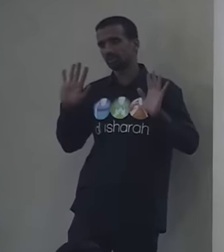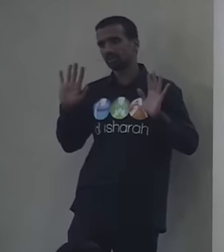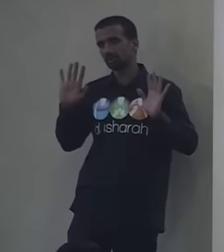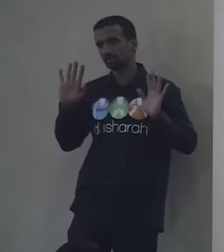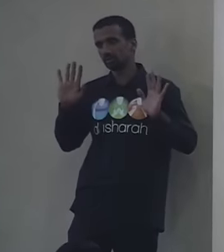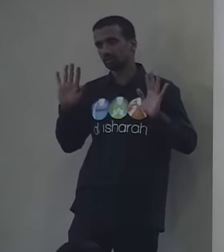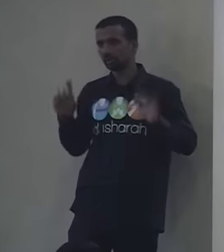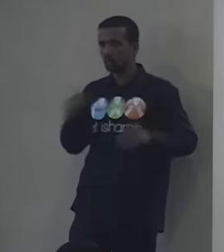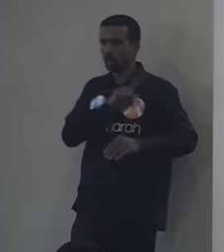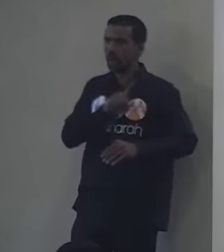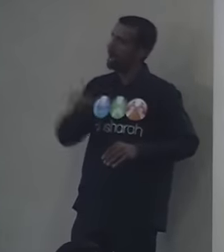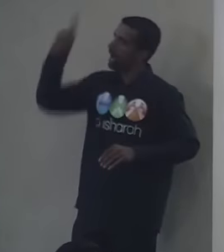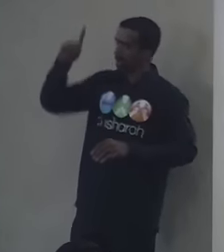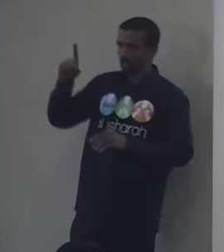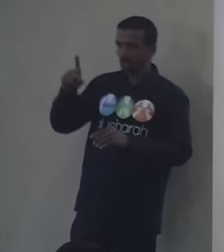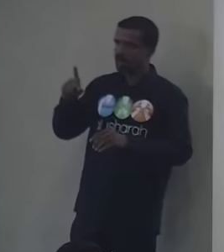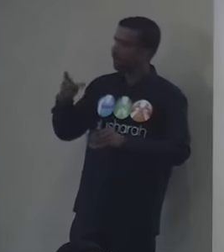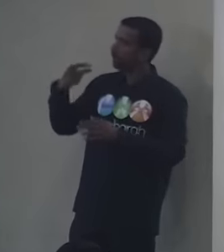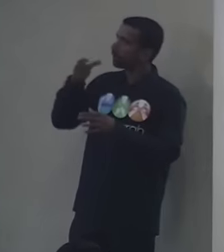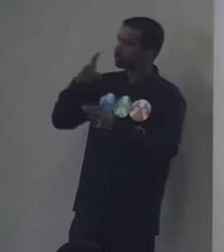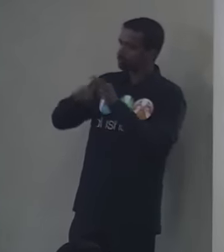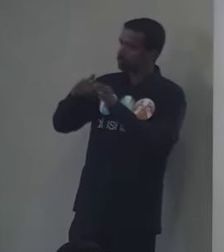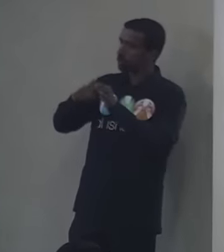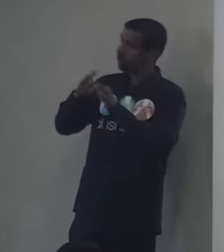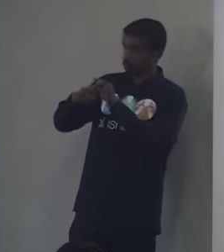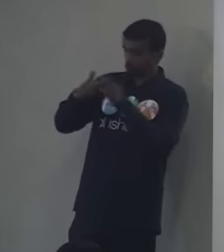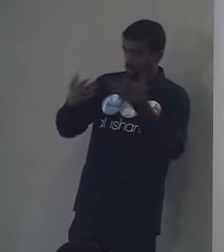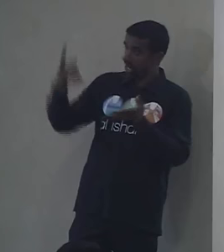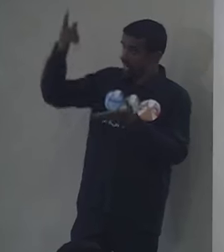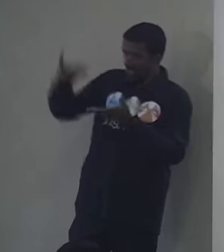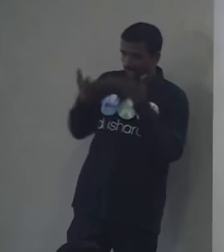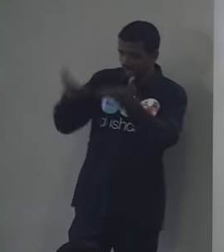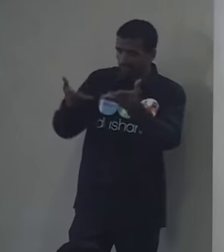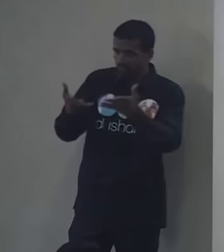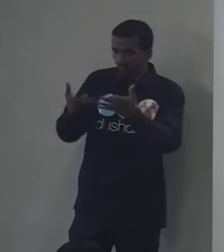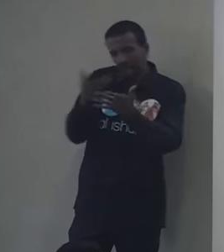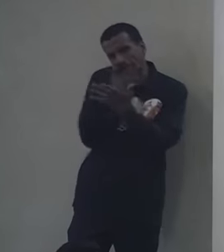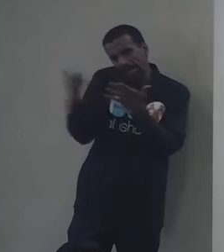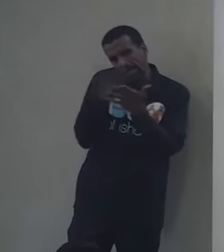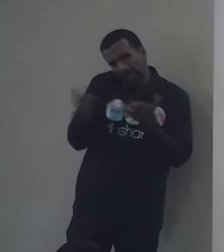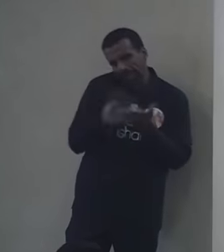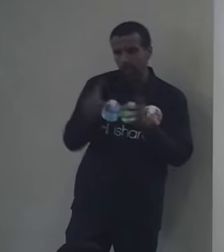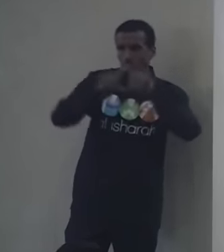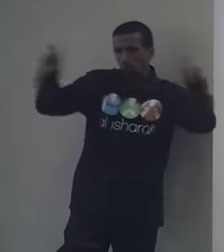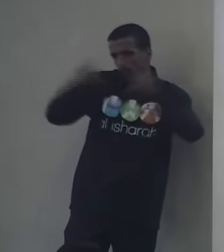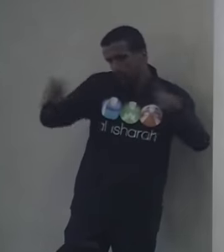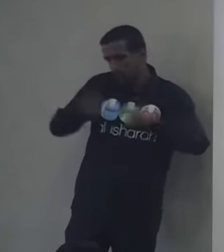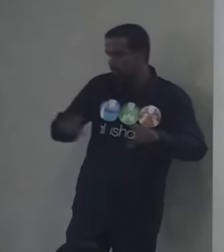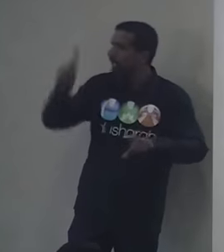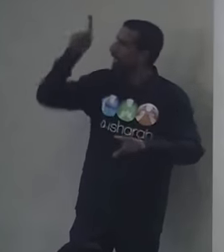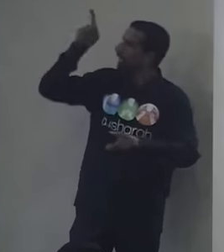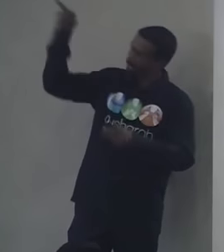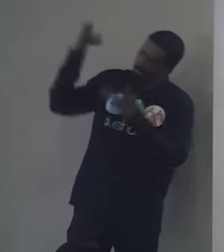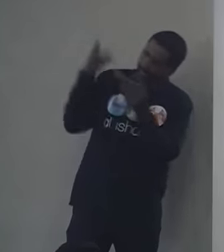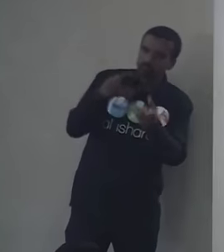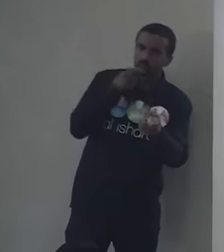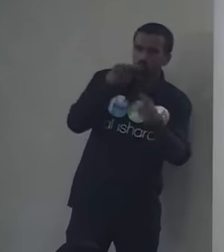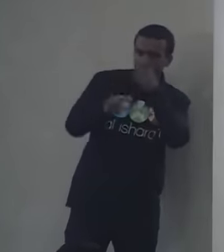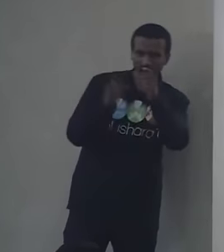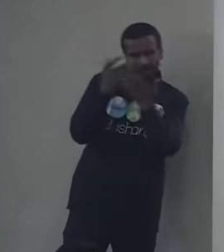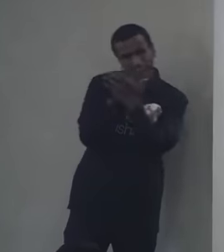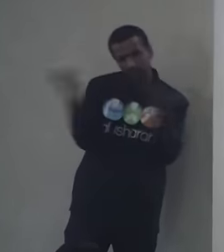is exactly what humanity needed to hear. It's the same exact words. Why repeat them? Why repeat them? Because when you repeat them, then the yelling is far